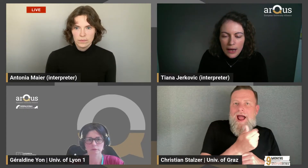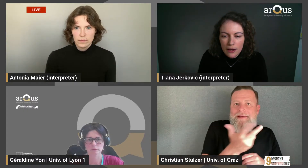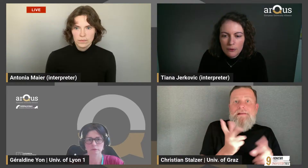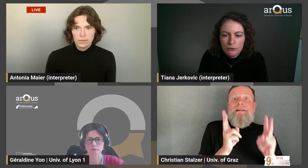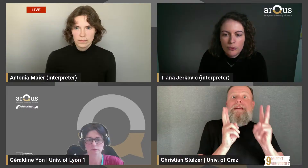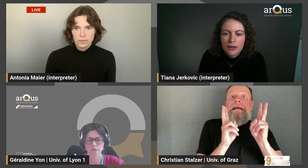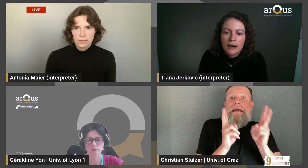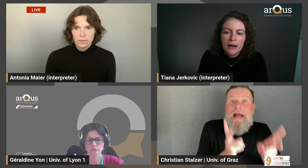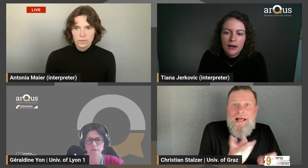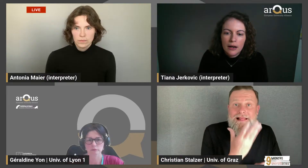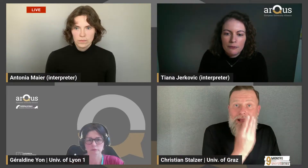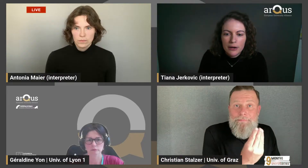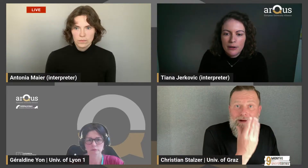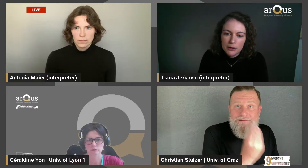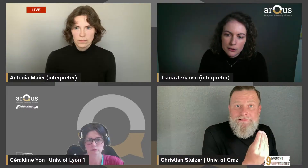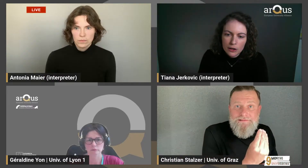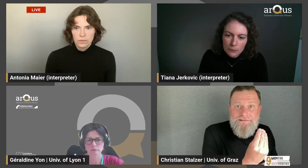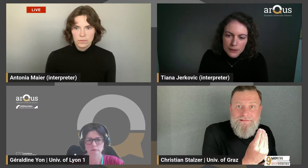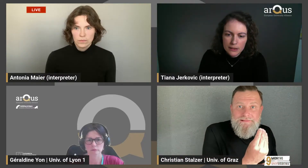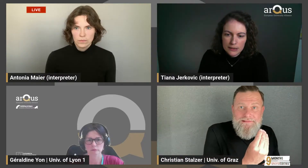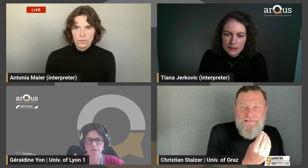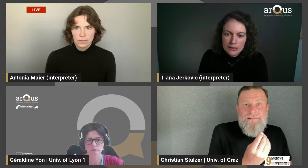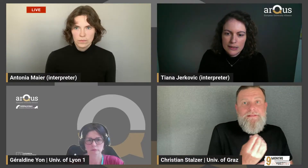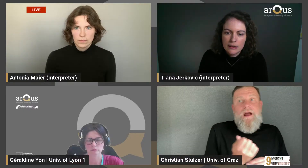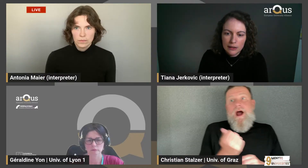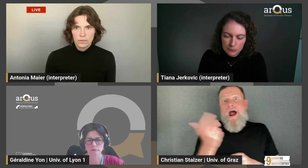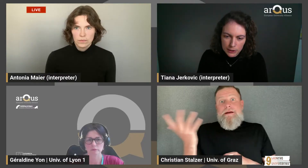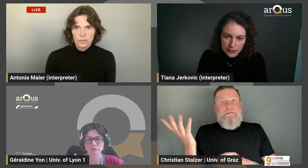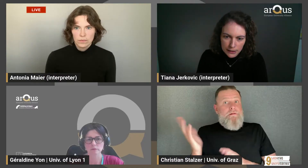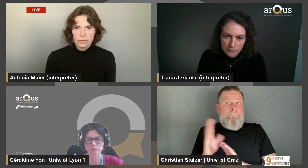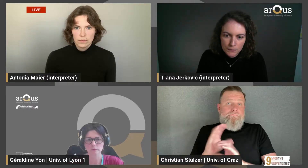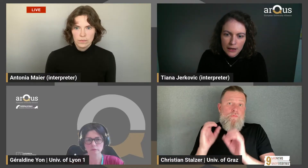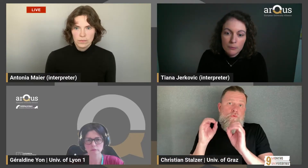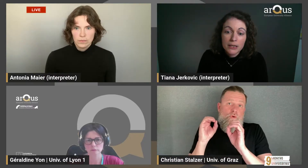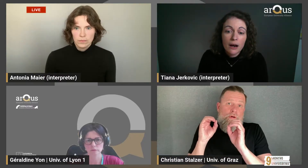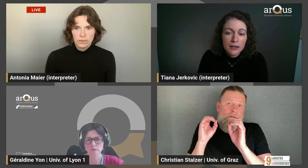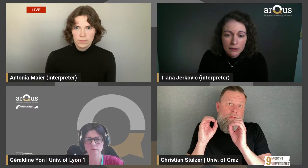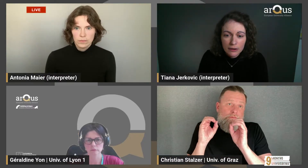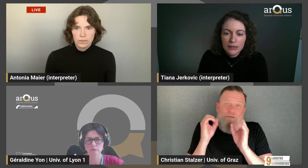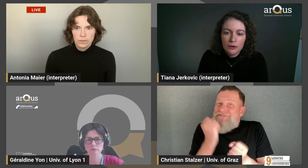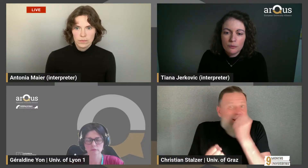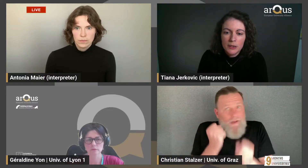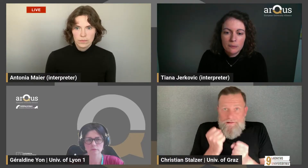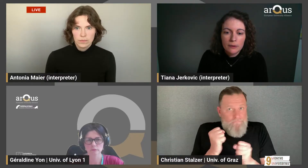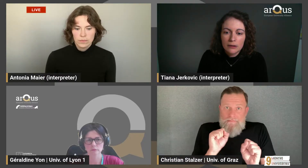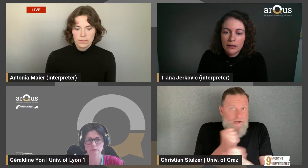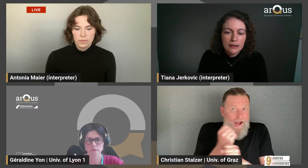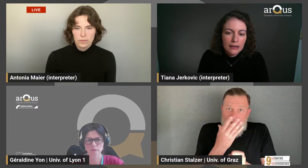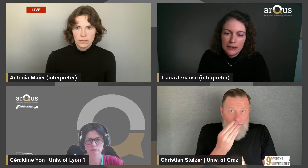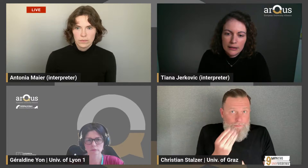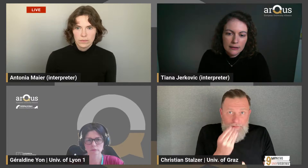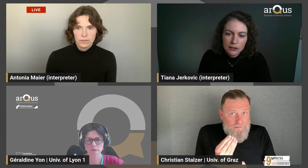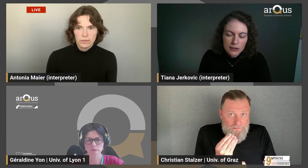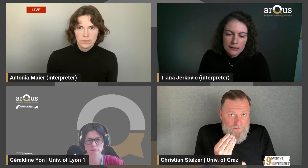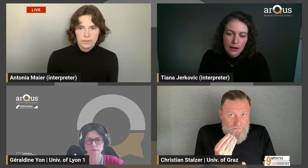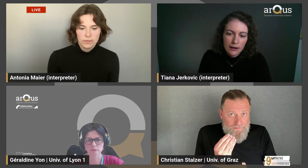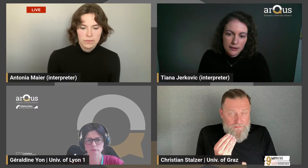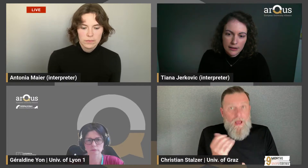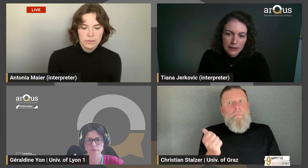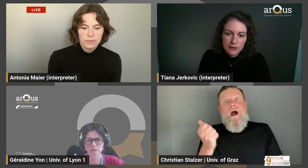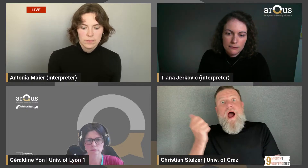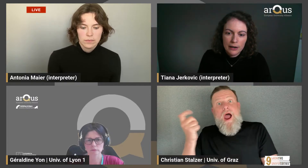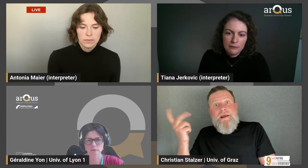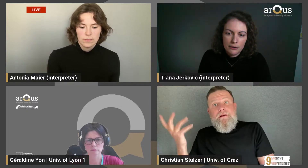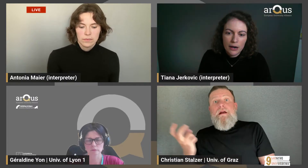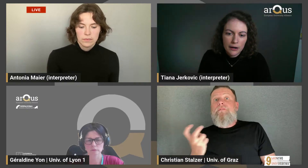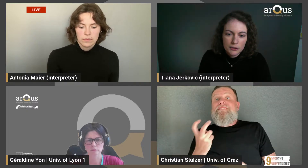also have a very good competences in lip reading, but other deaf people just can't.